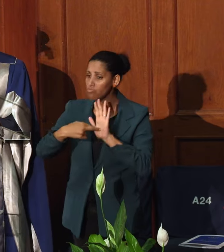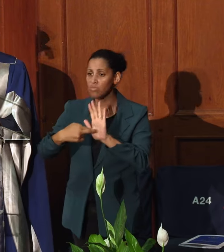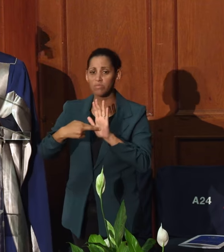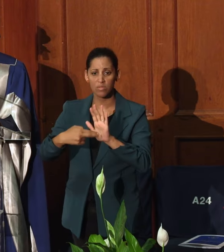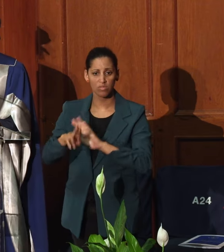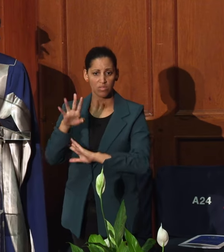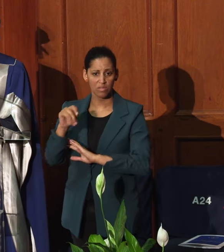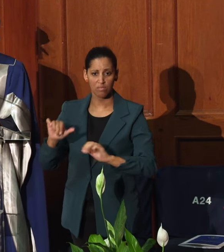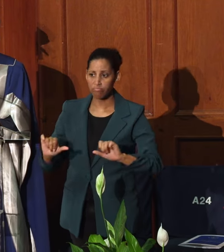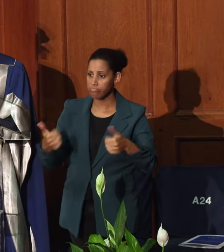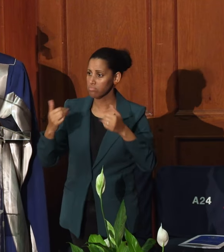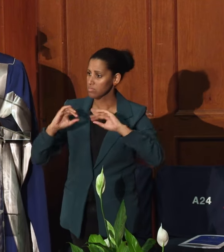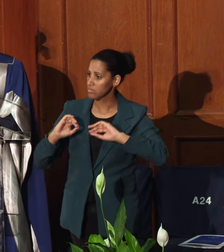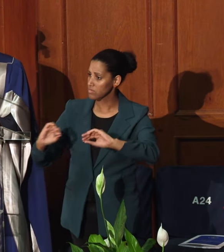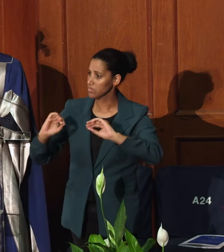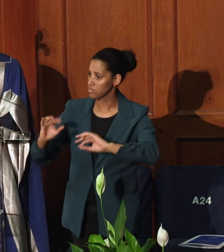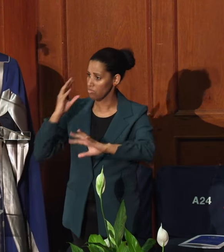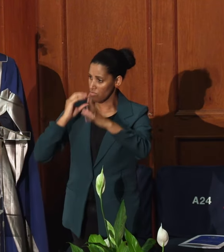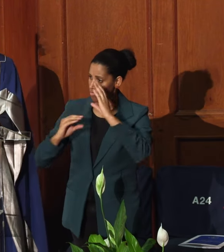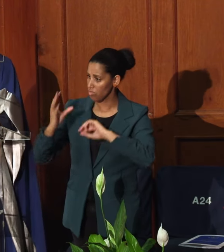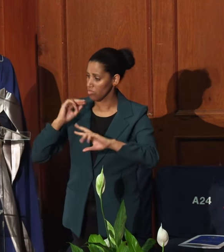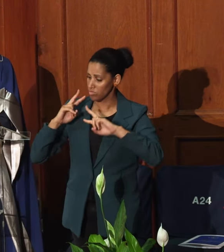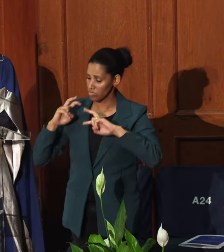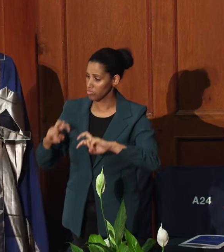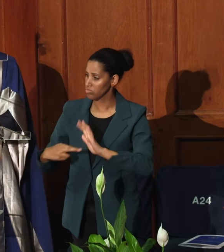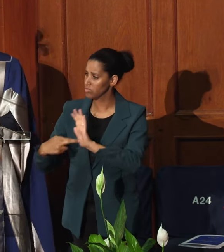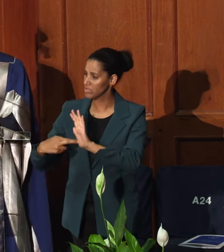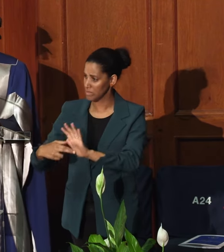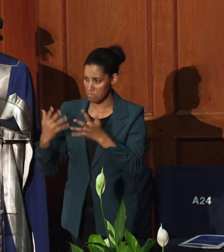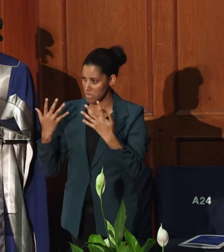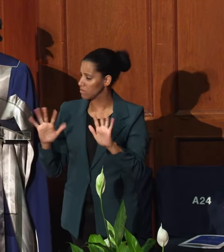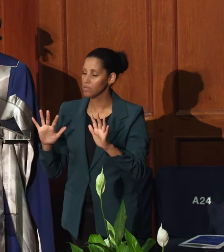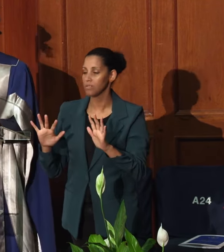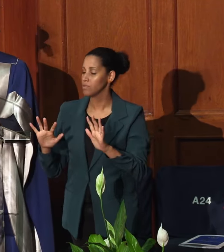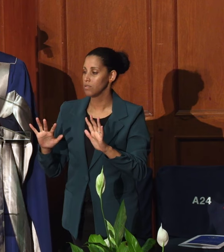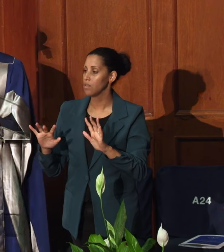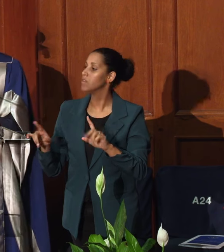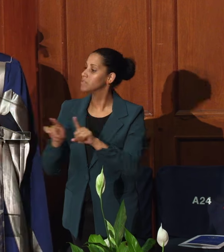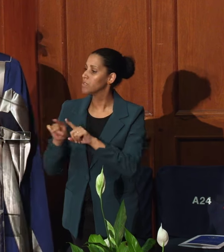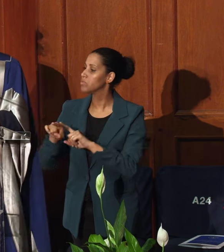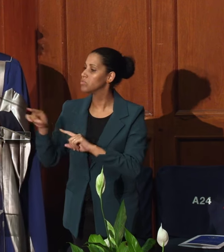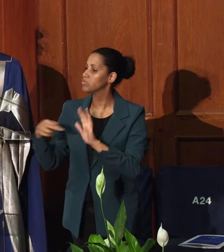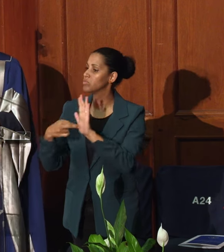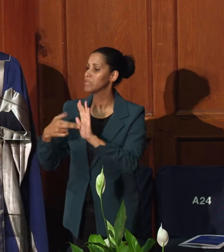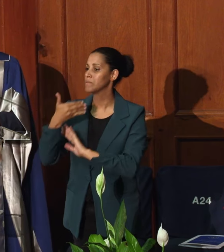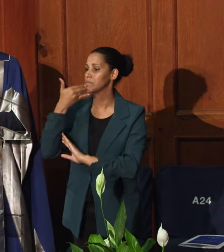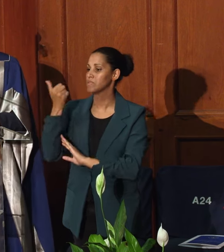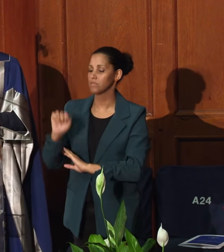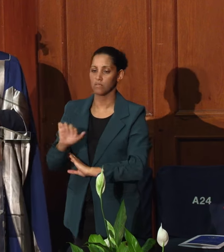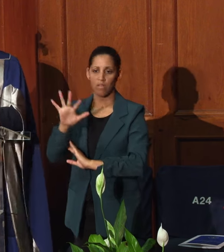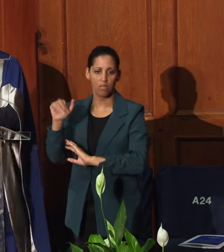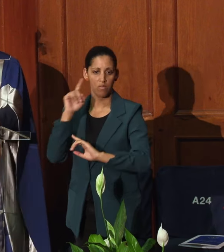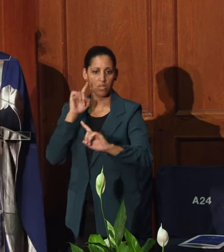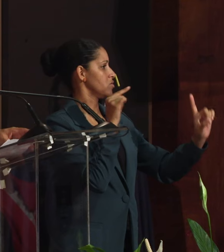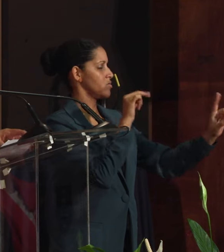excellence in teaching and learning and research, but because you represent the best of South African